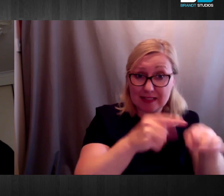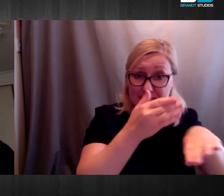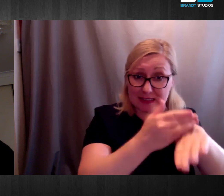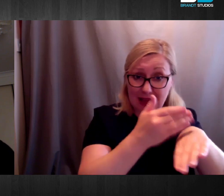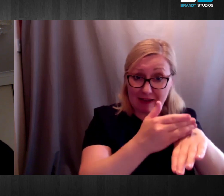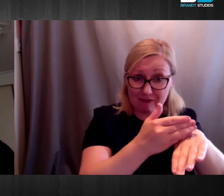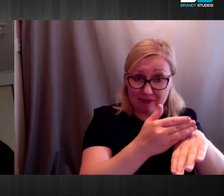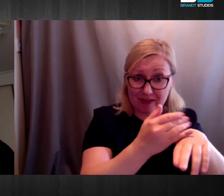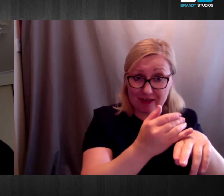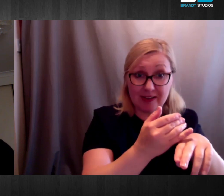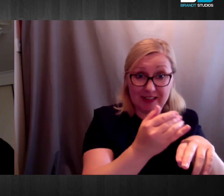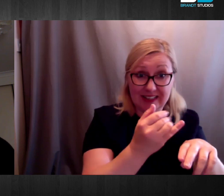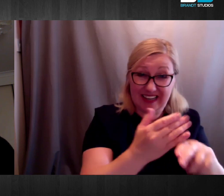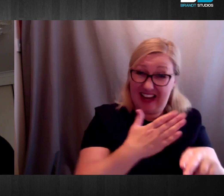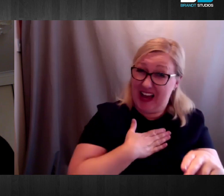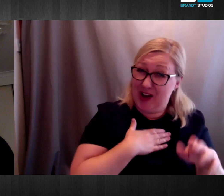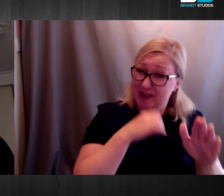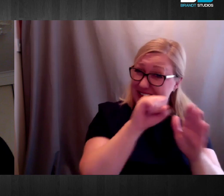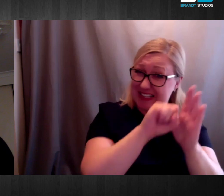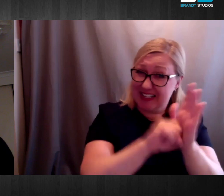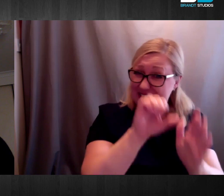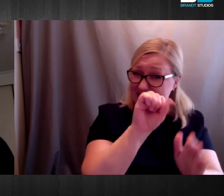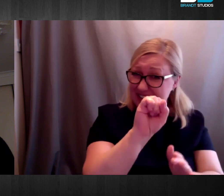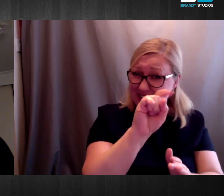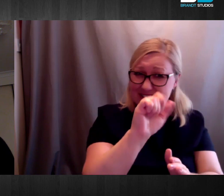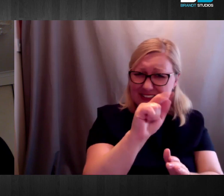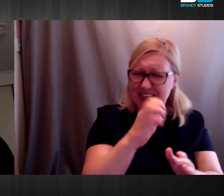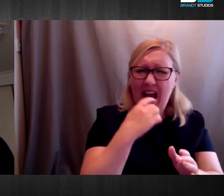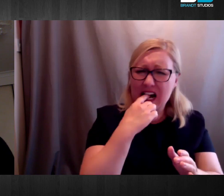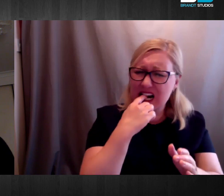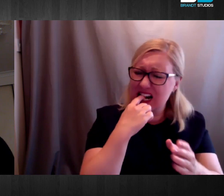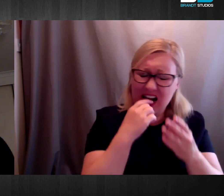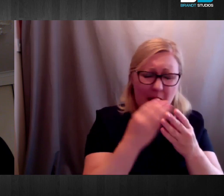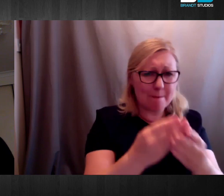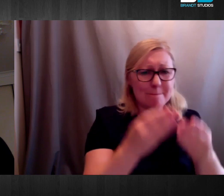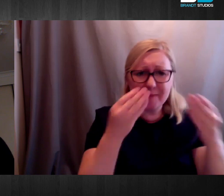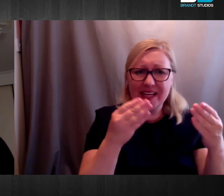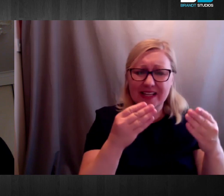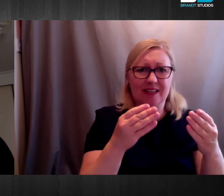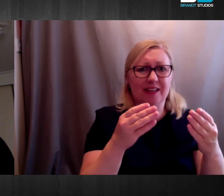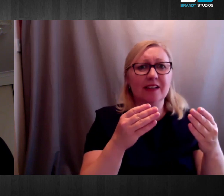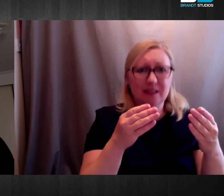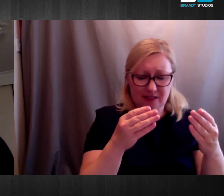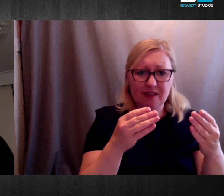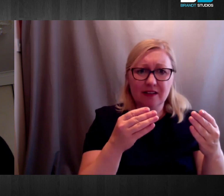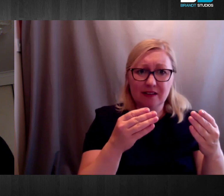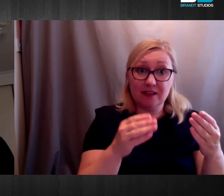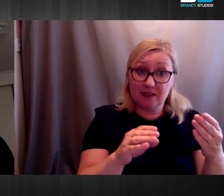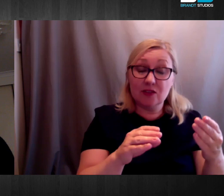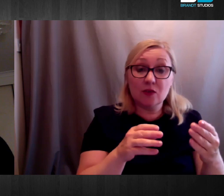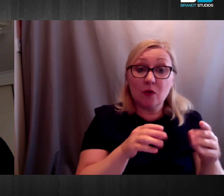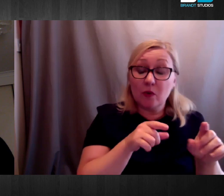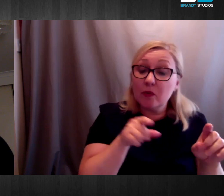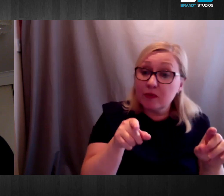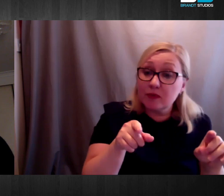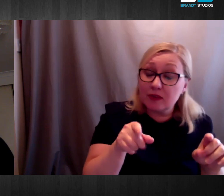state. And this group of people were asked for some feedback on the patient information and consent